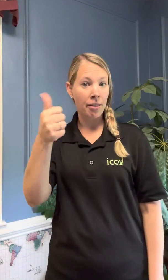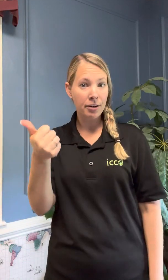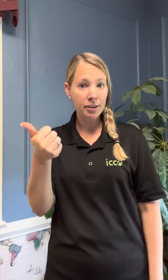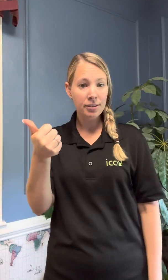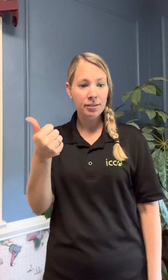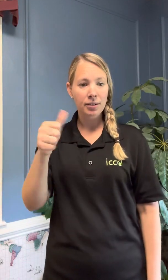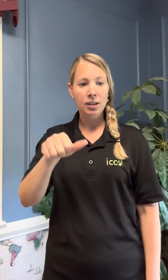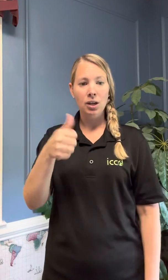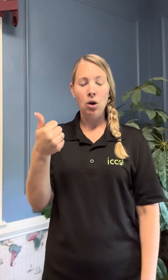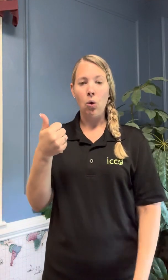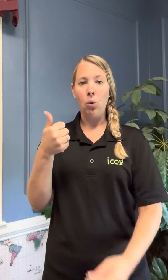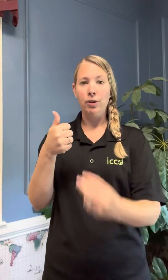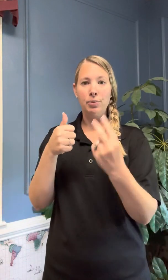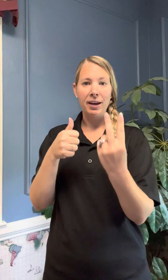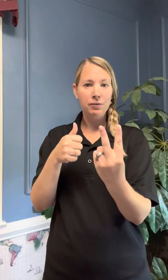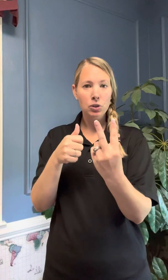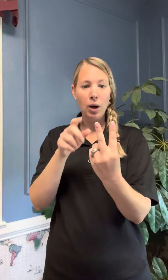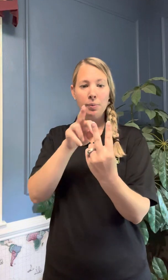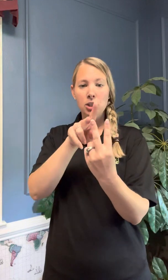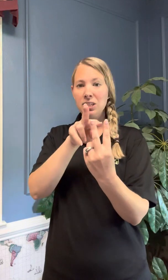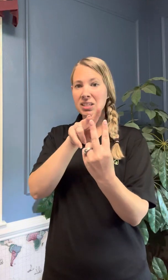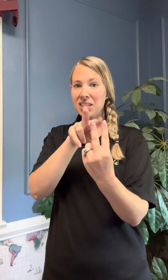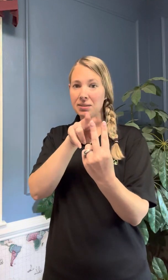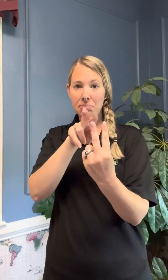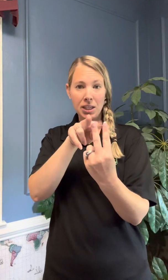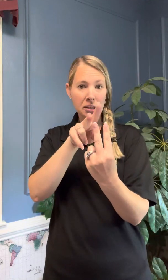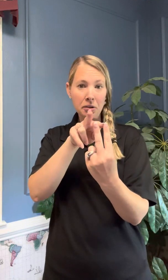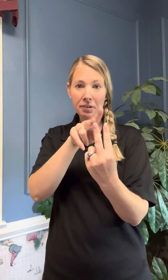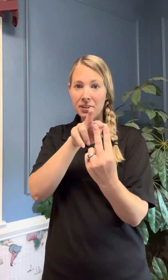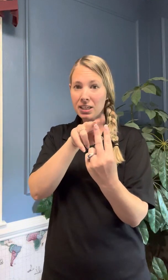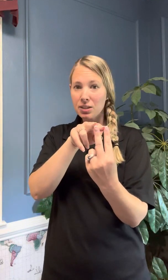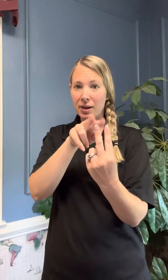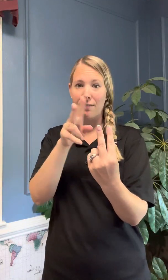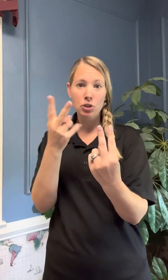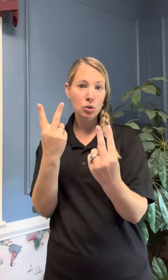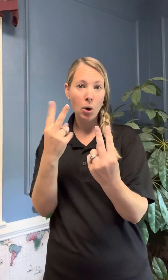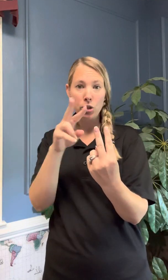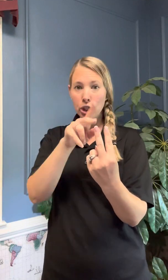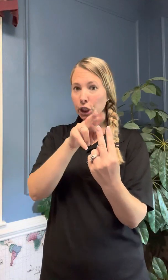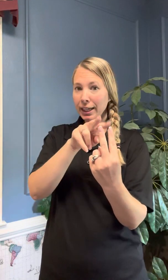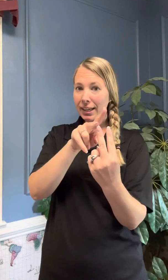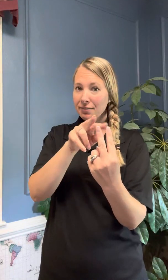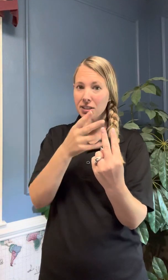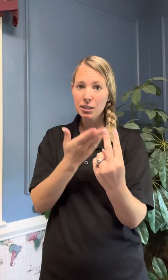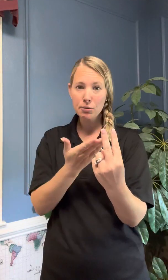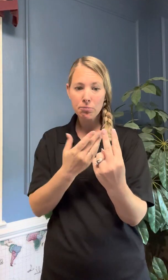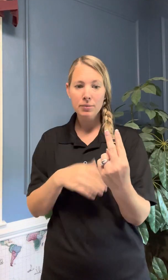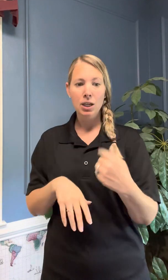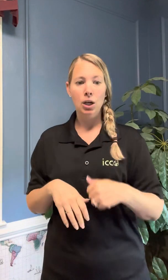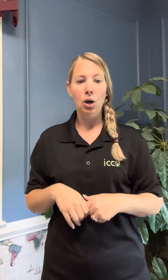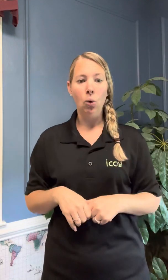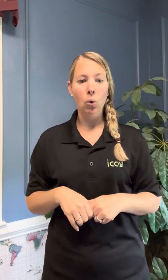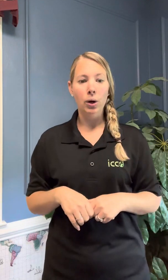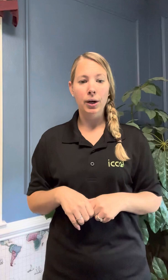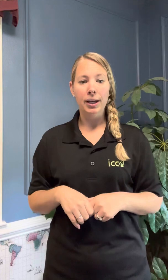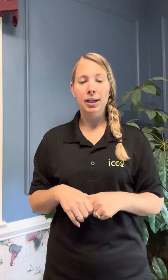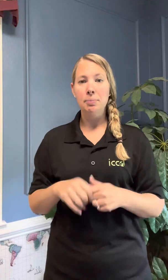another, or if we have two options, either of these, we have two alternatives, or it could be